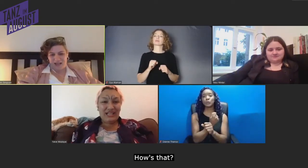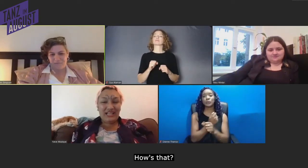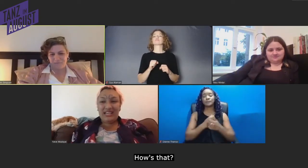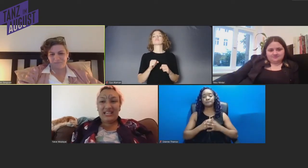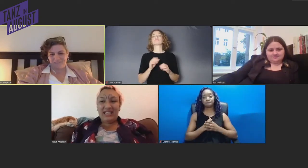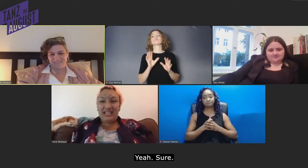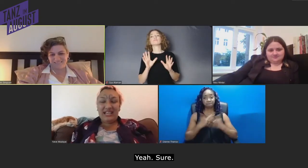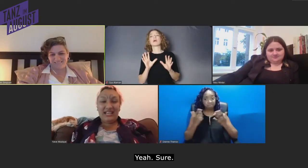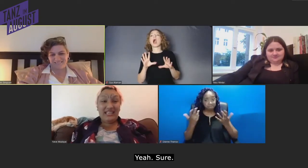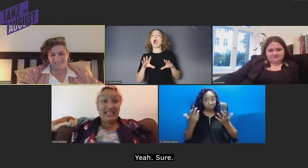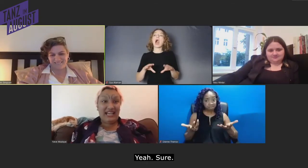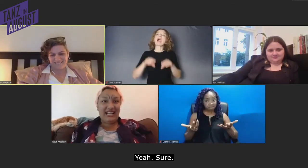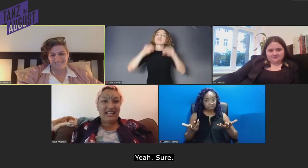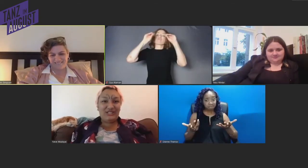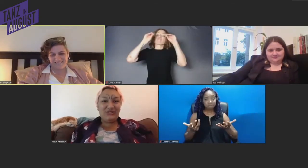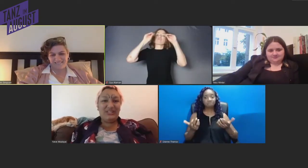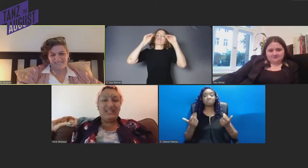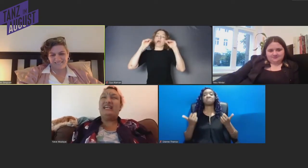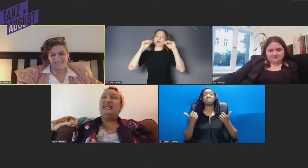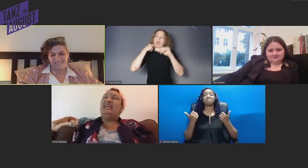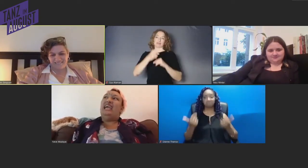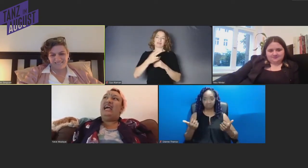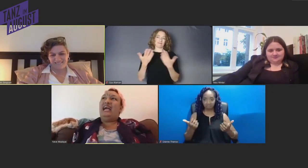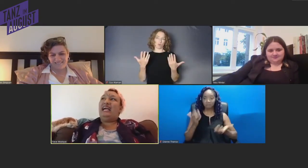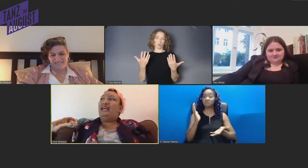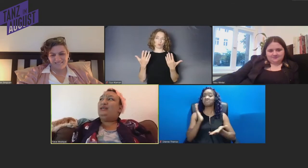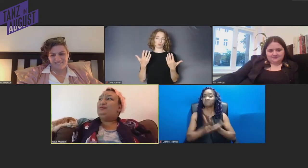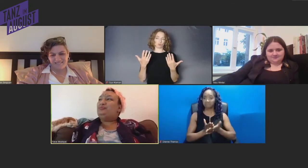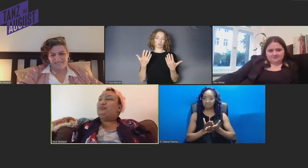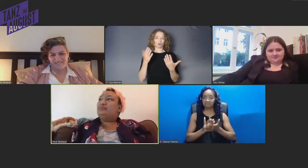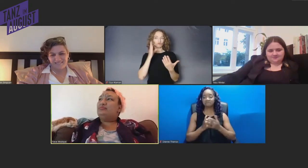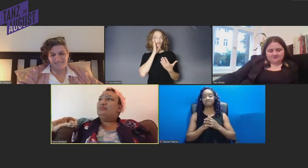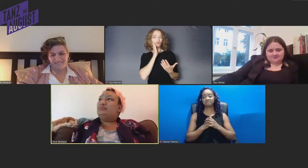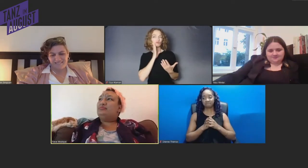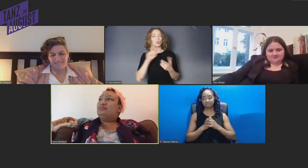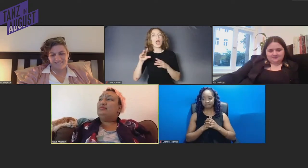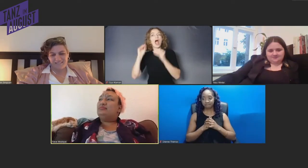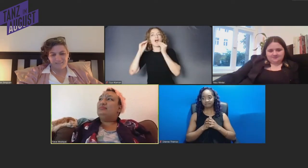that? Yeah, sure. I